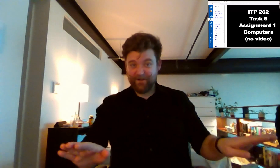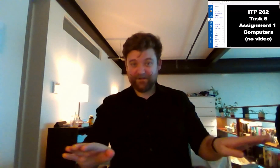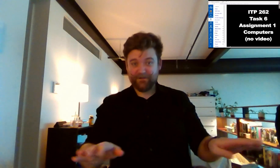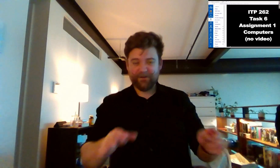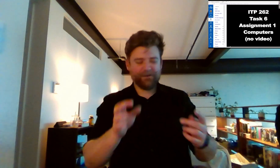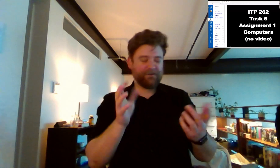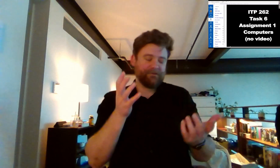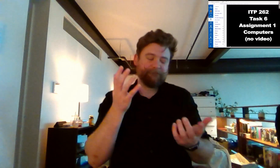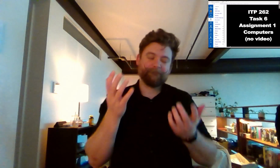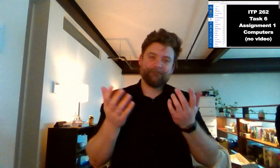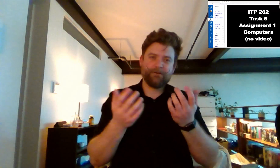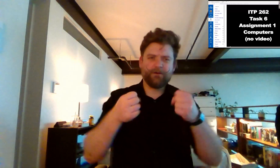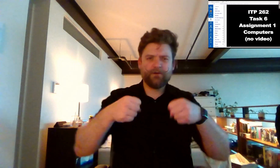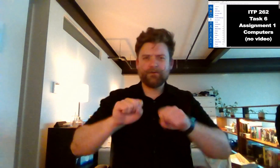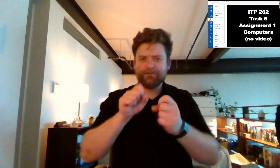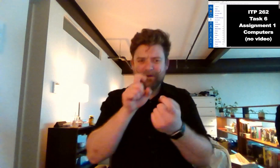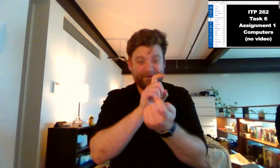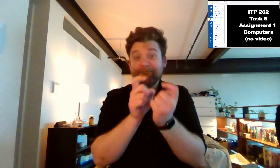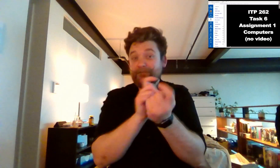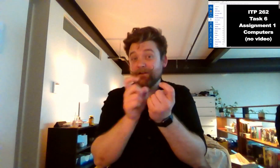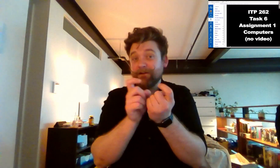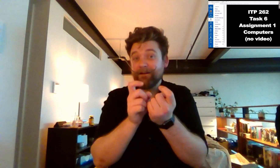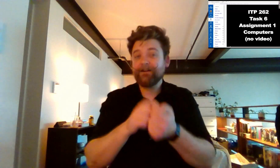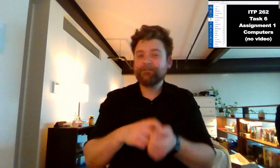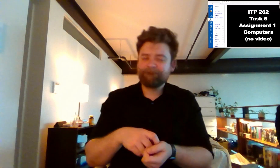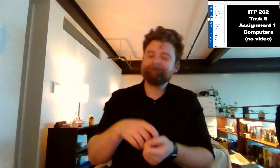It's pretty easy.